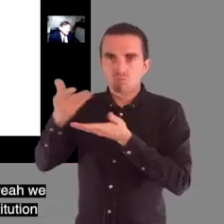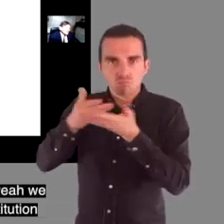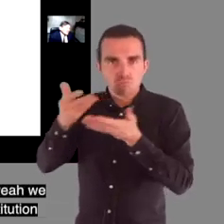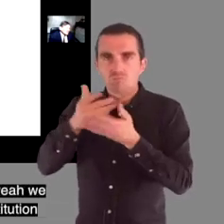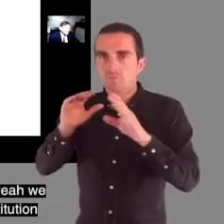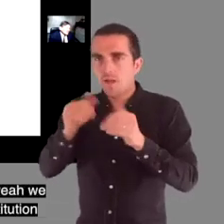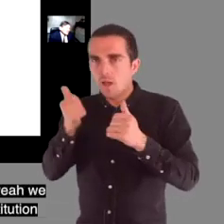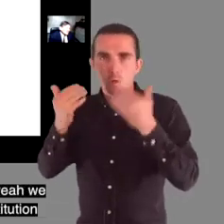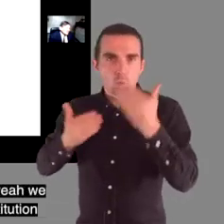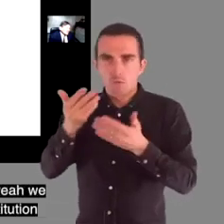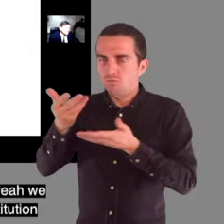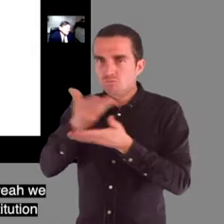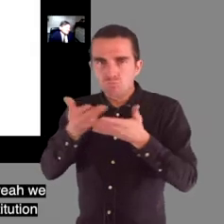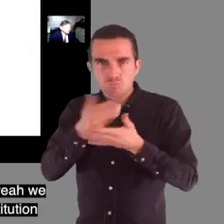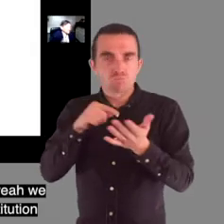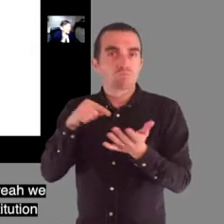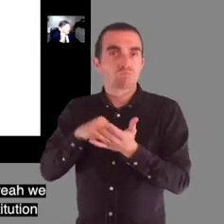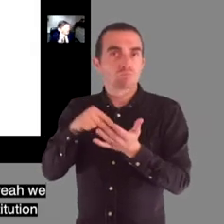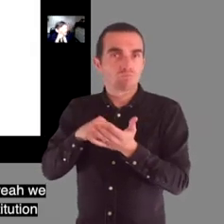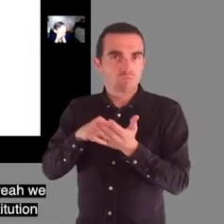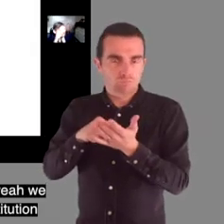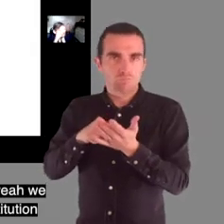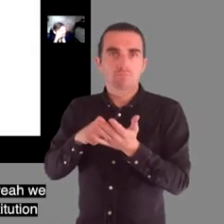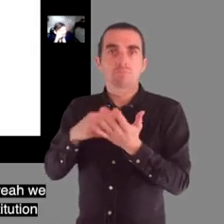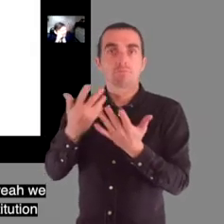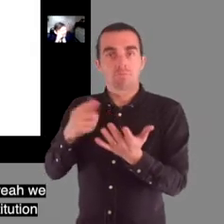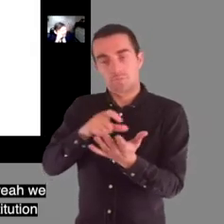in terms of the constitution,